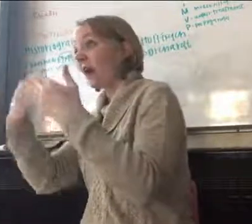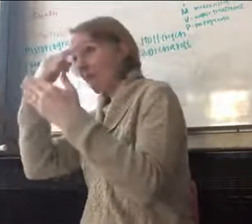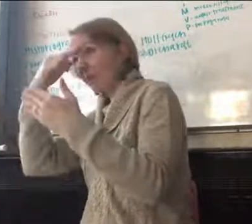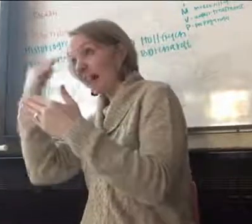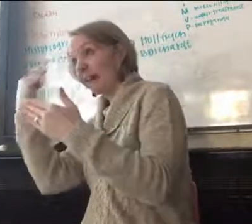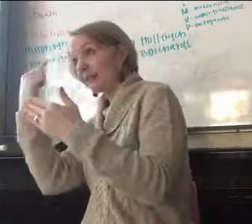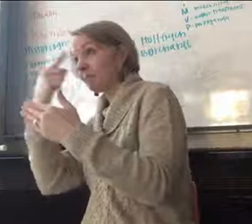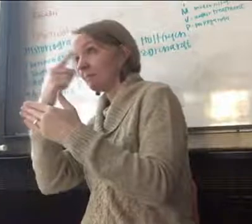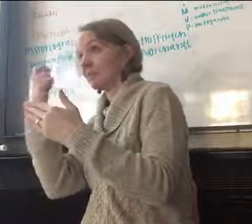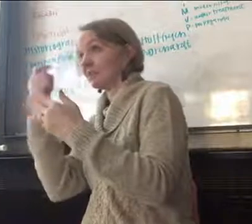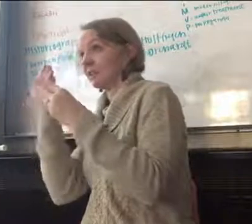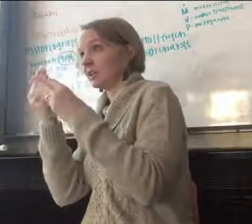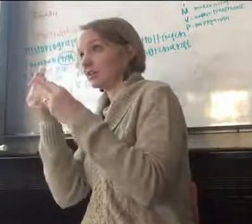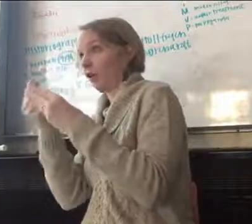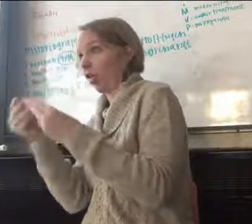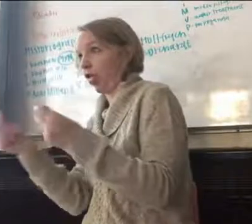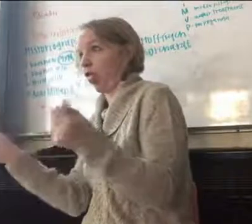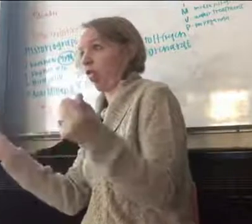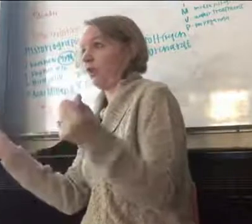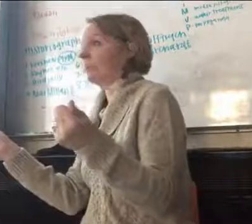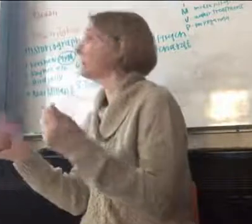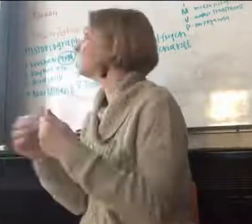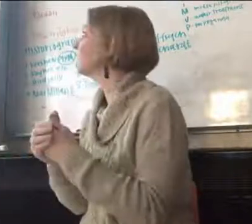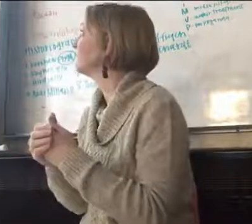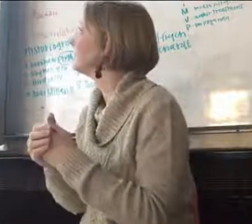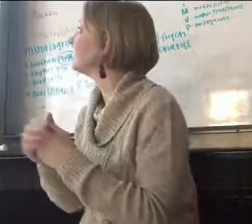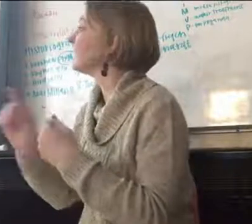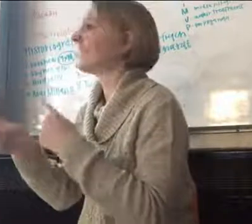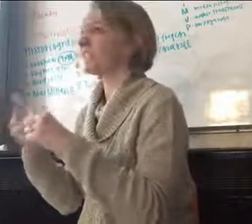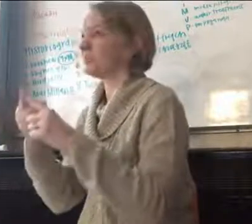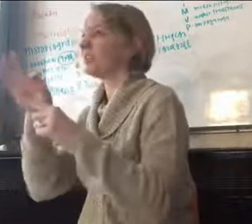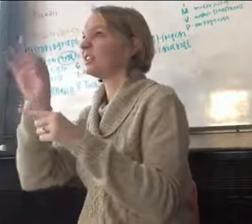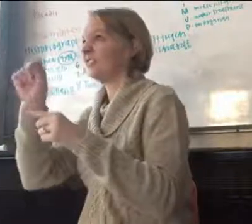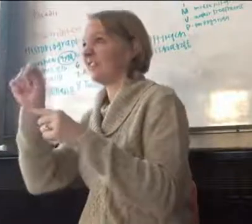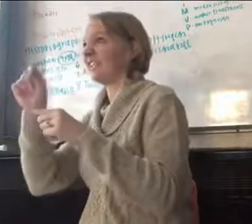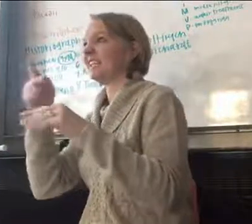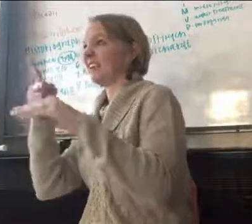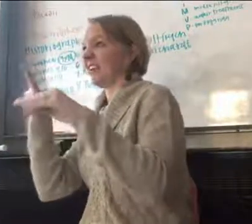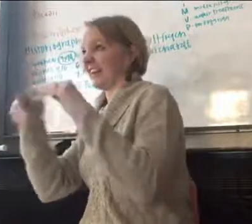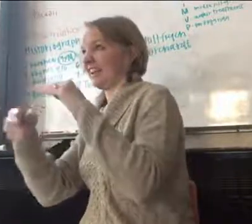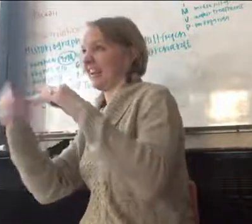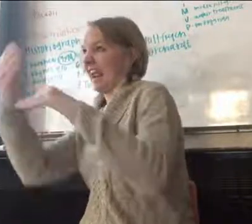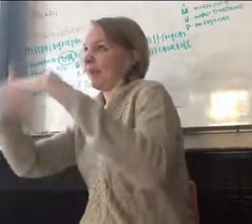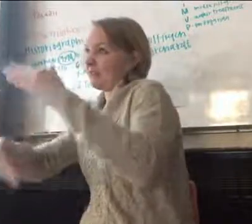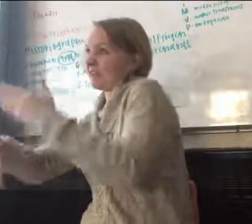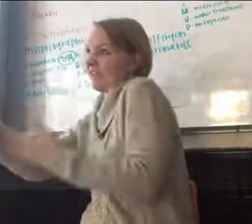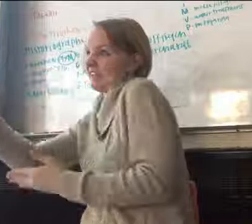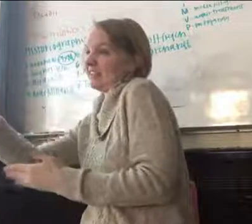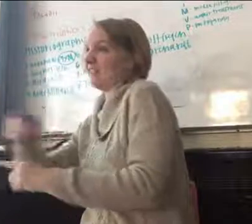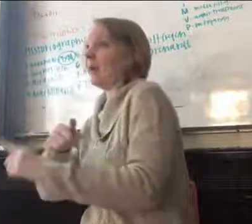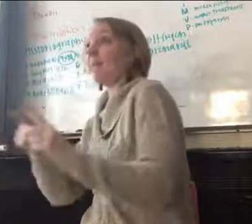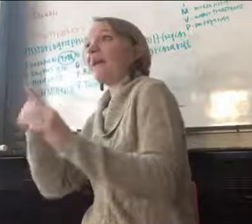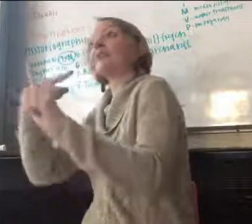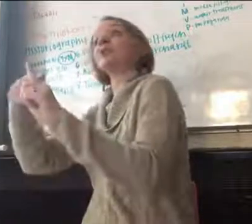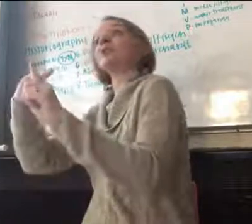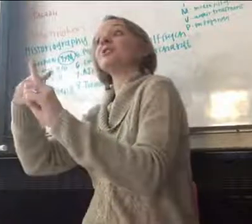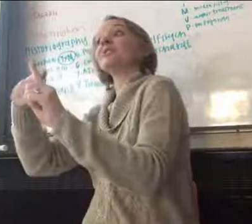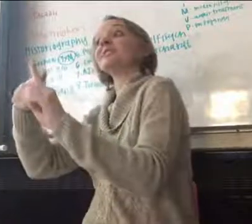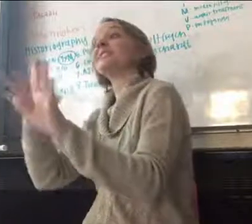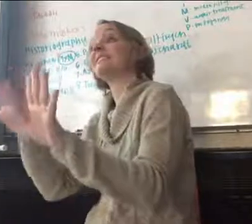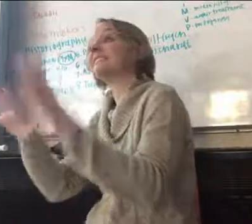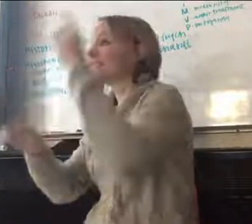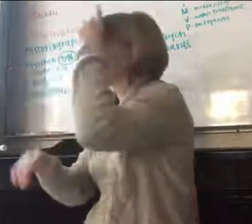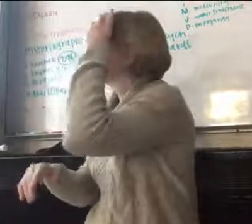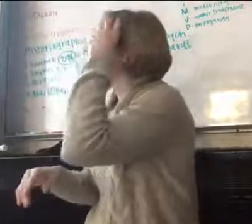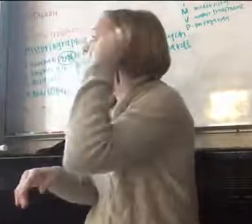they basically don't exist anymore. This is when you get your feet amputated or your toes amputated. But there is some good news. You